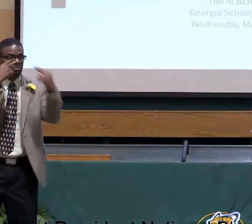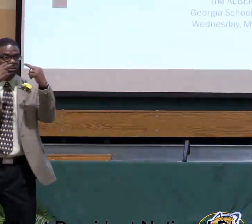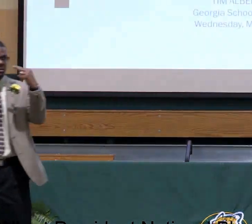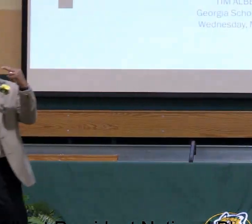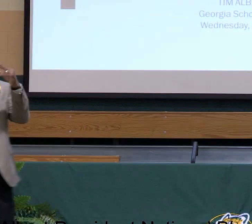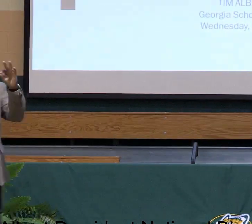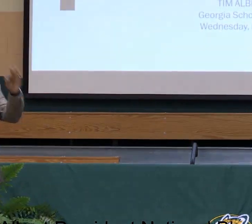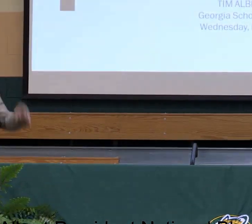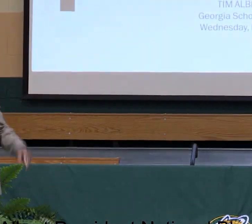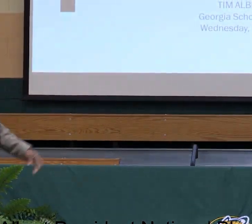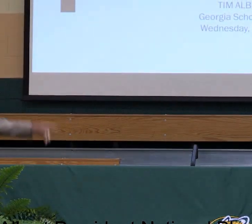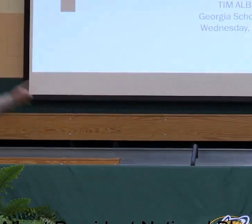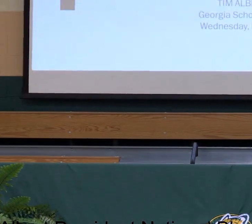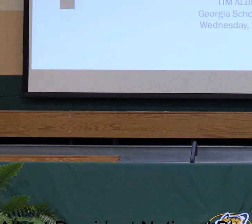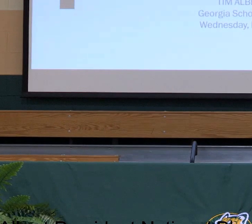Can everybody see me all right?